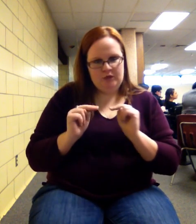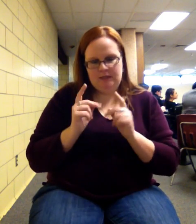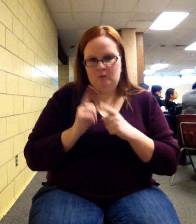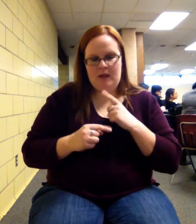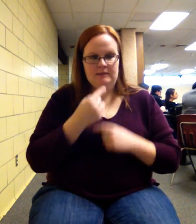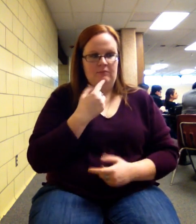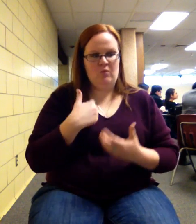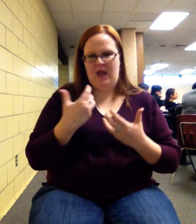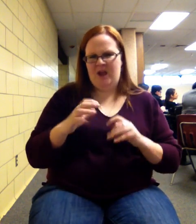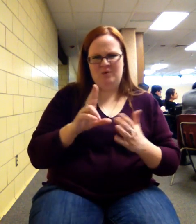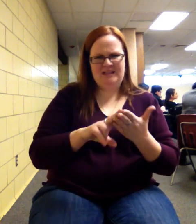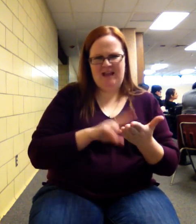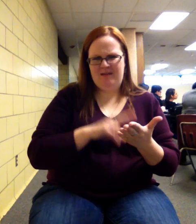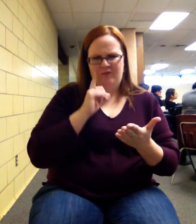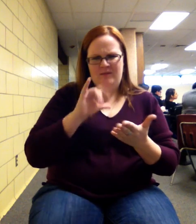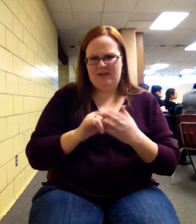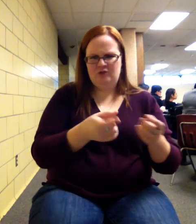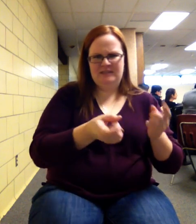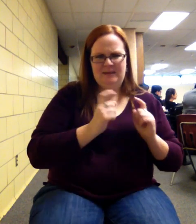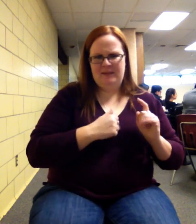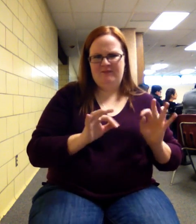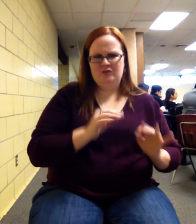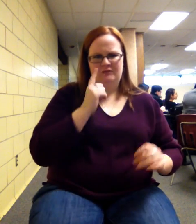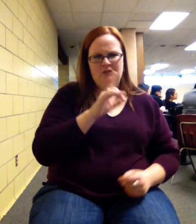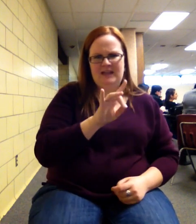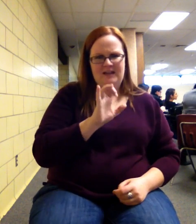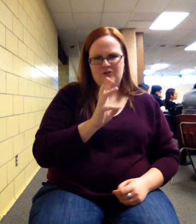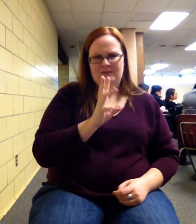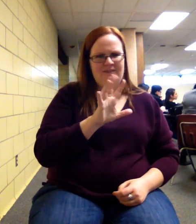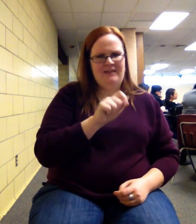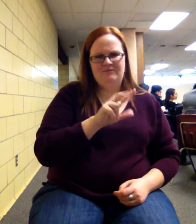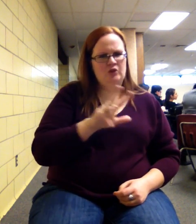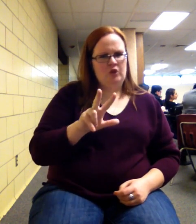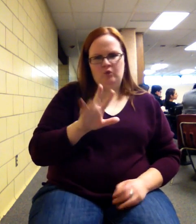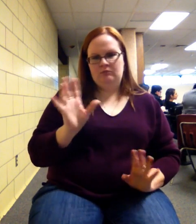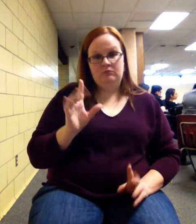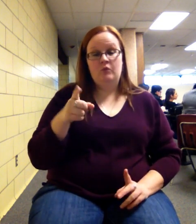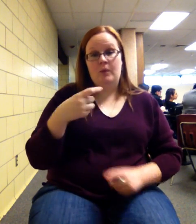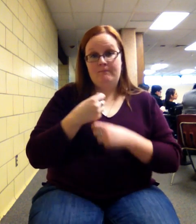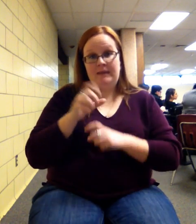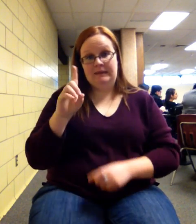okay, I don't want to sign up for that, just give me the furniture for $865.33. Okay, that they're making a deal because that's how they want to do